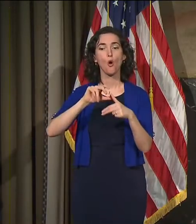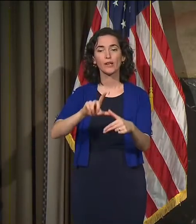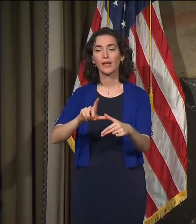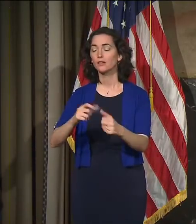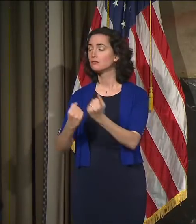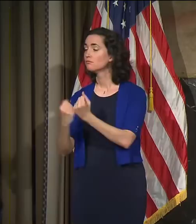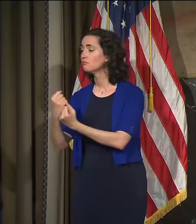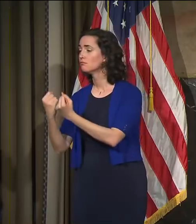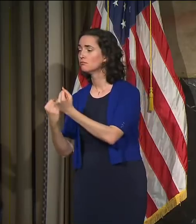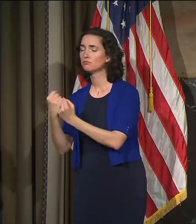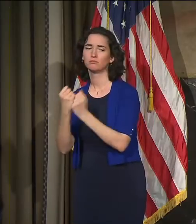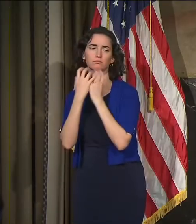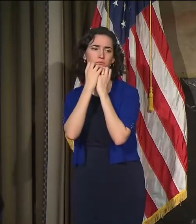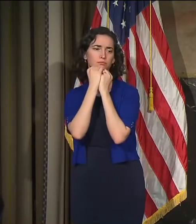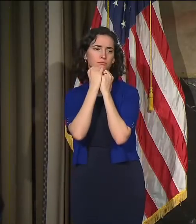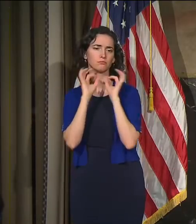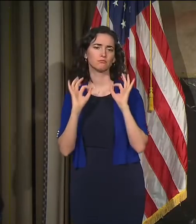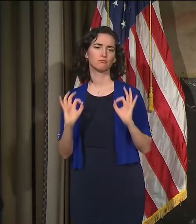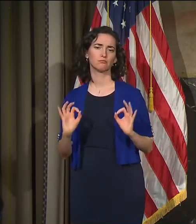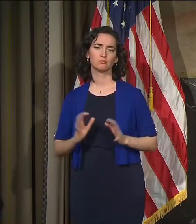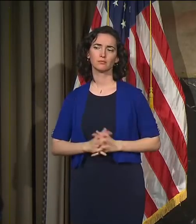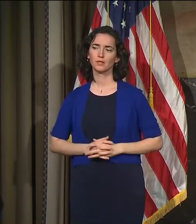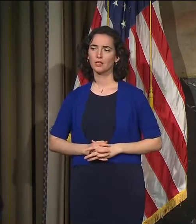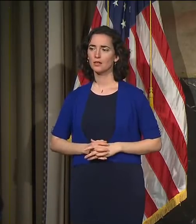hurricane. And